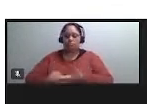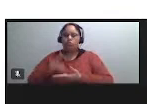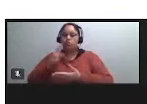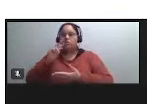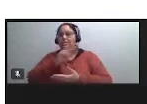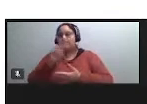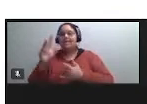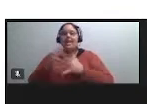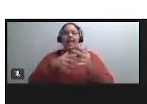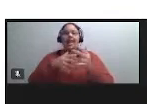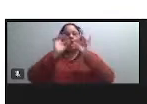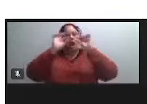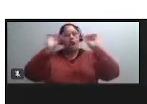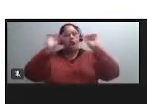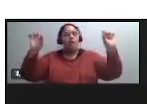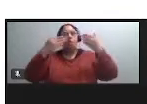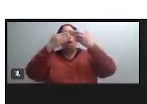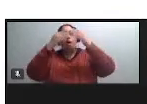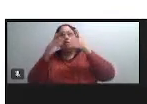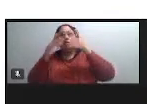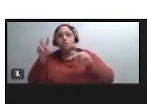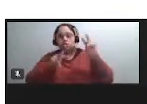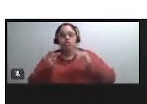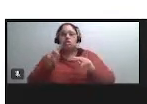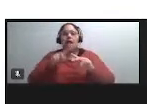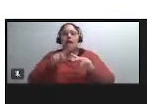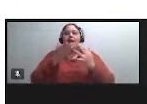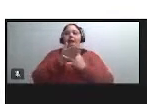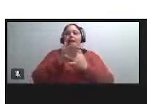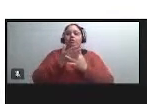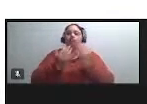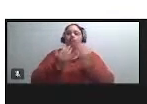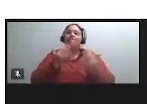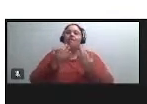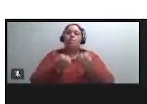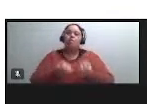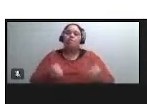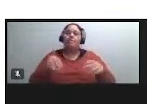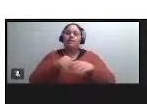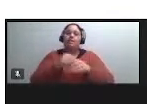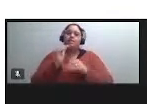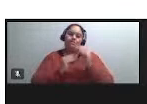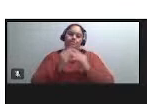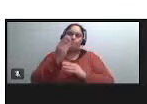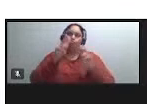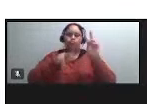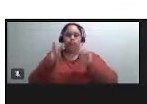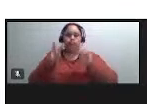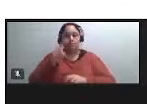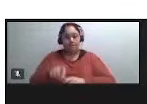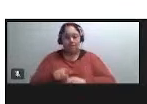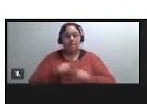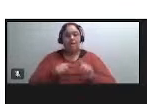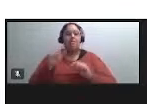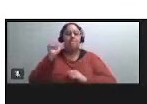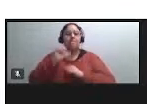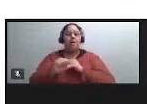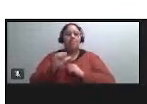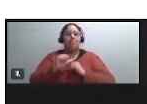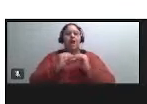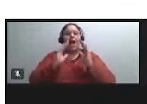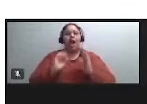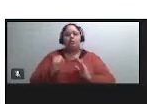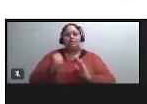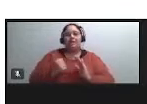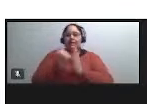in the building, and also to address access to fire equipment in the building. Also, a monthly housekeeping register